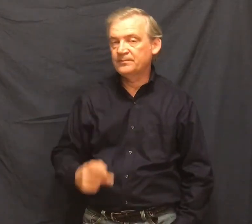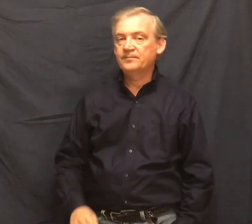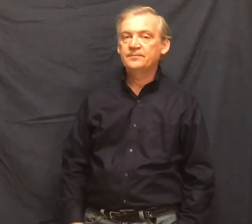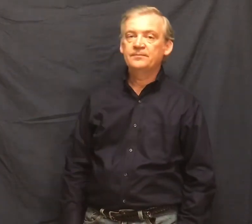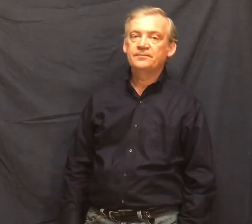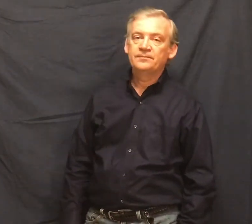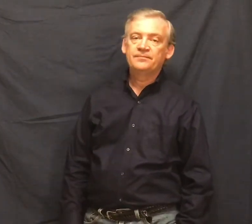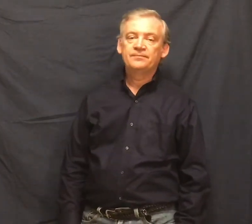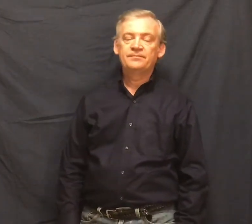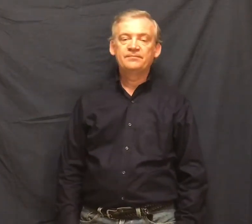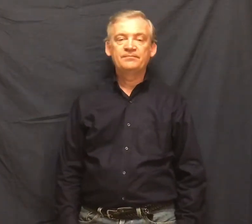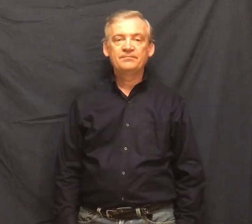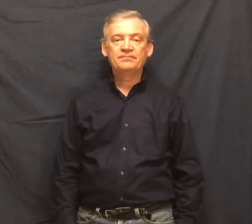Lenny came in through the door.